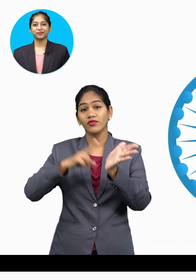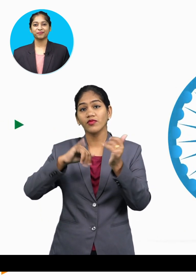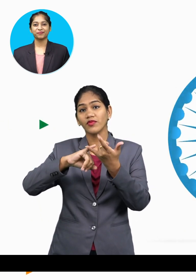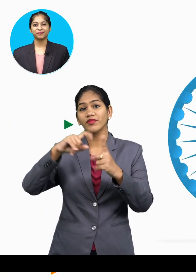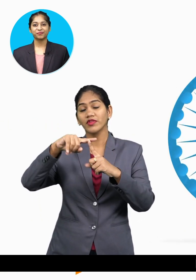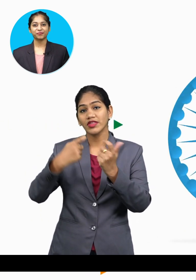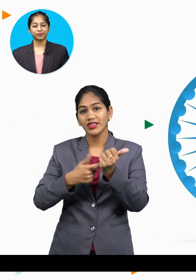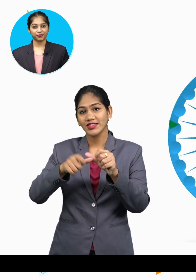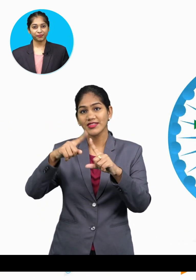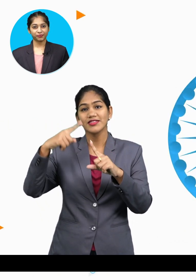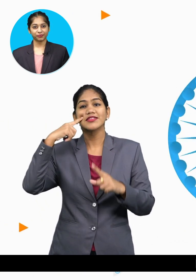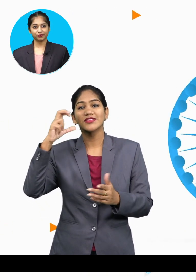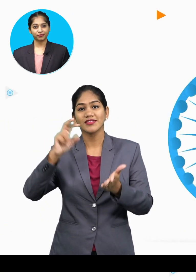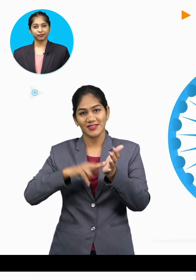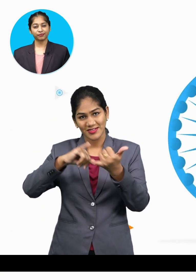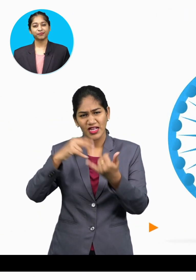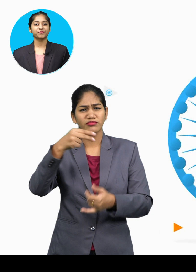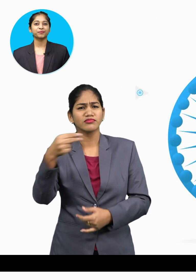Demonstrations.